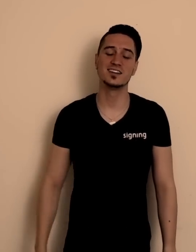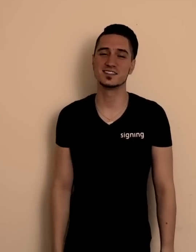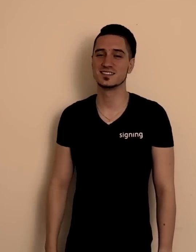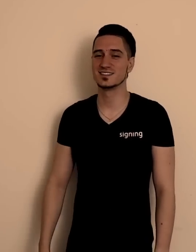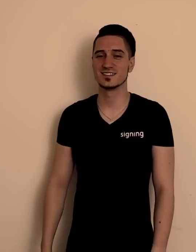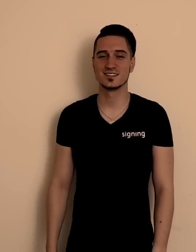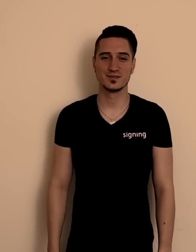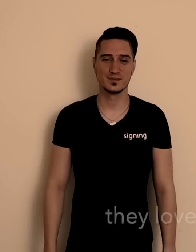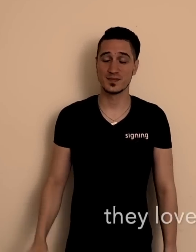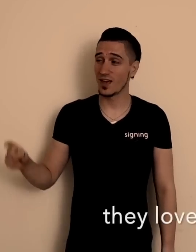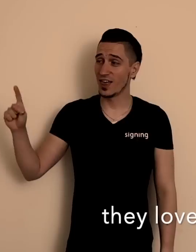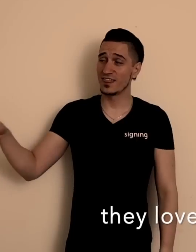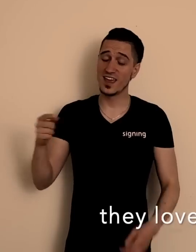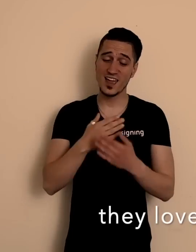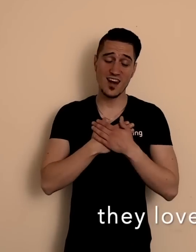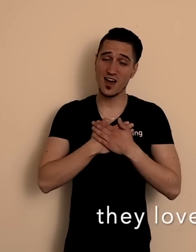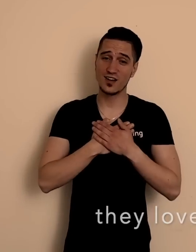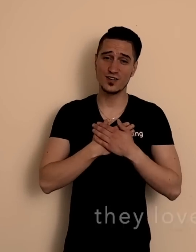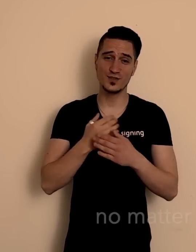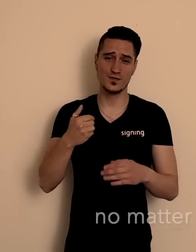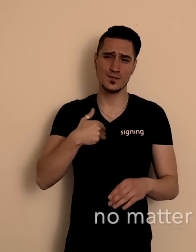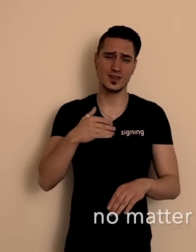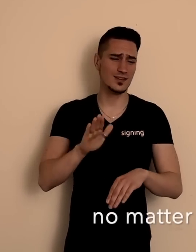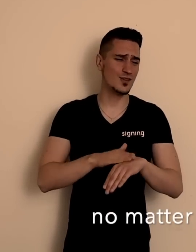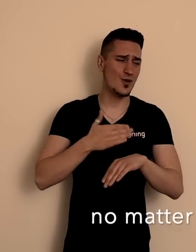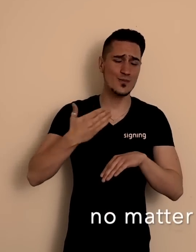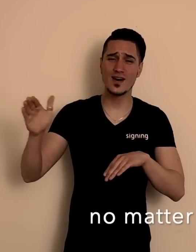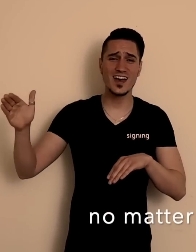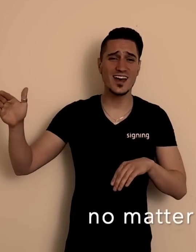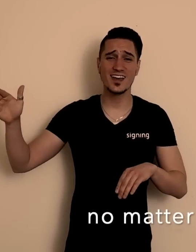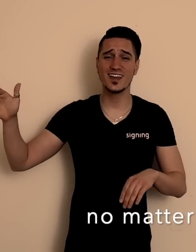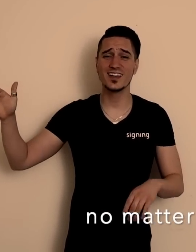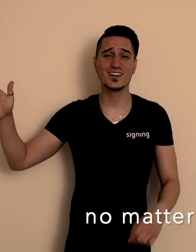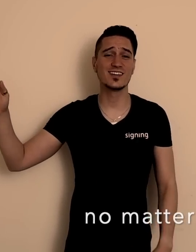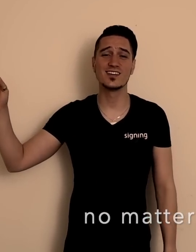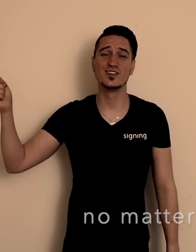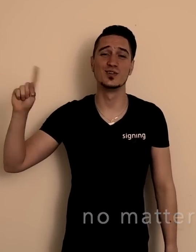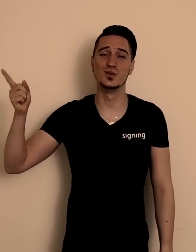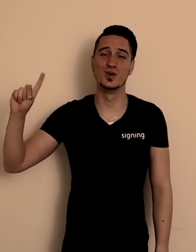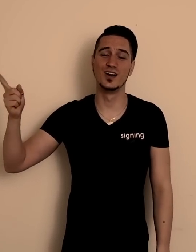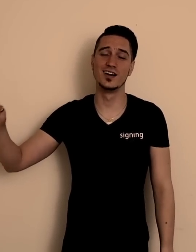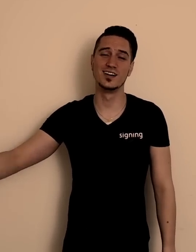And they love me no matter what